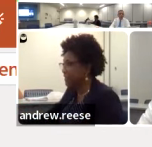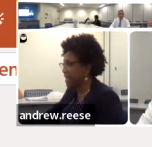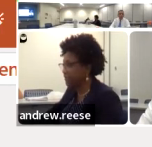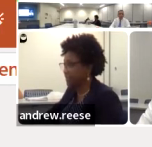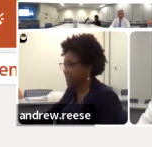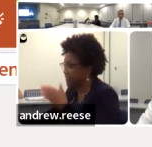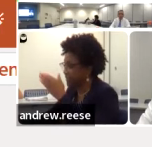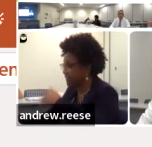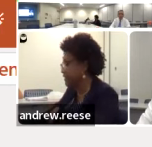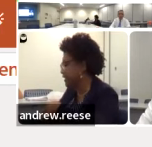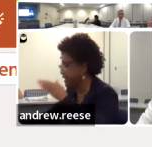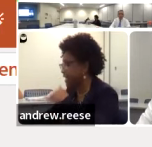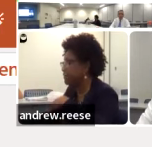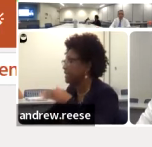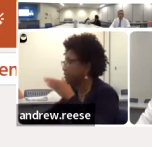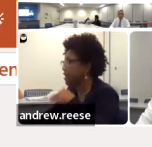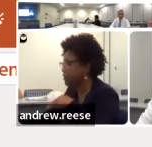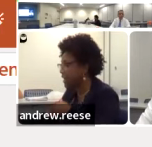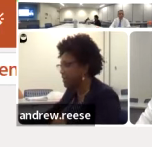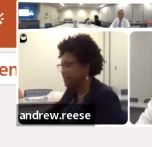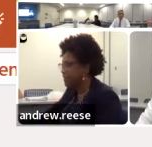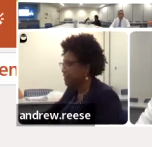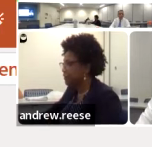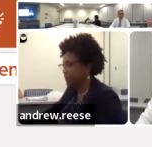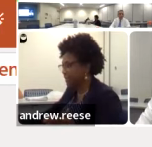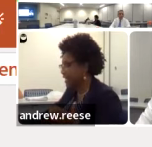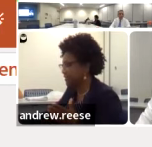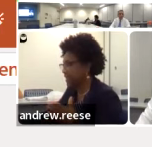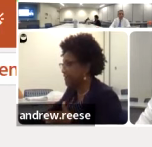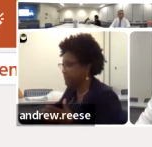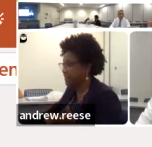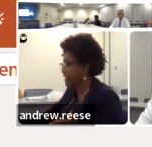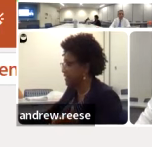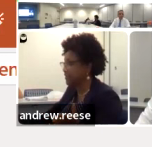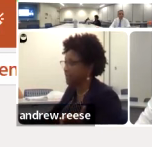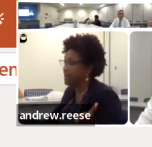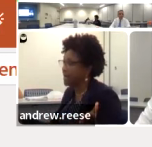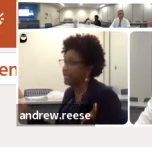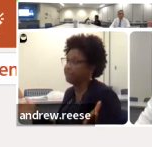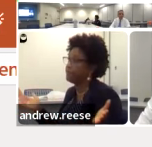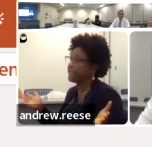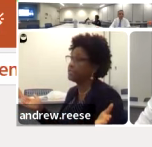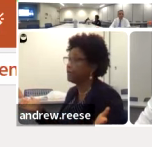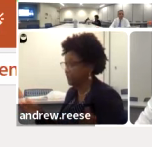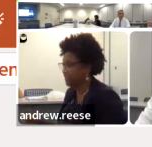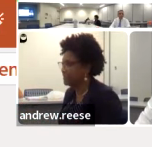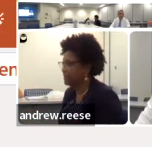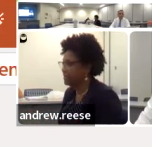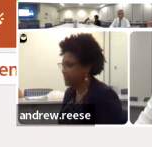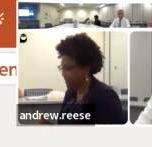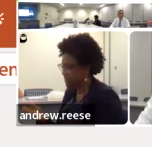I'm not actually given this in any particular order. So the next thing I have on my slide talked about adaptive